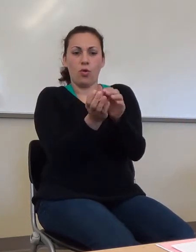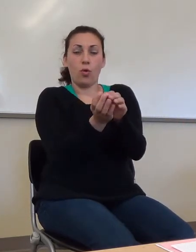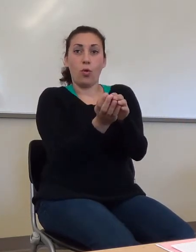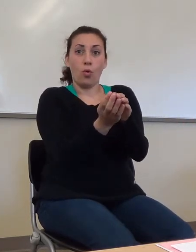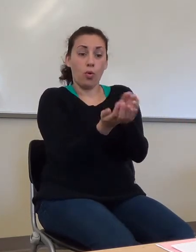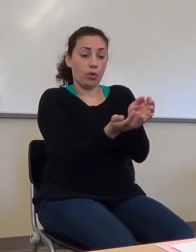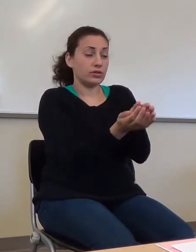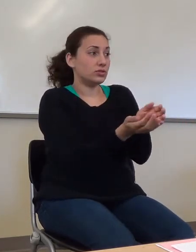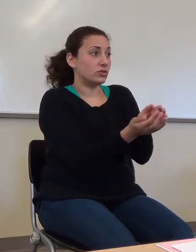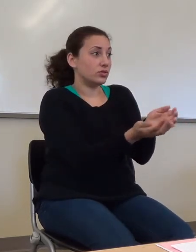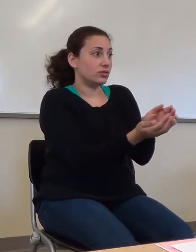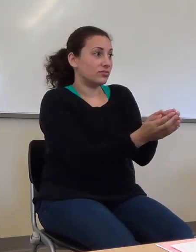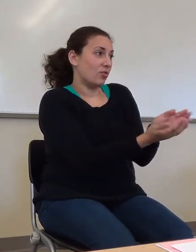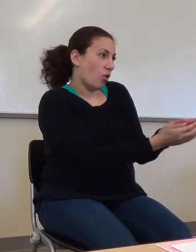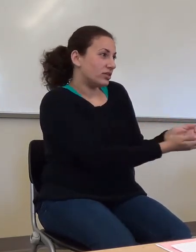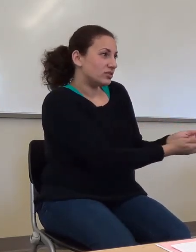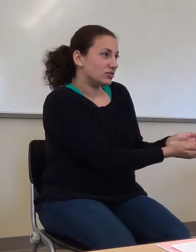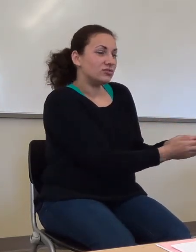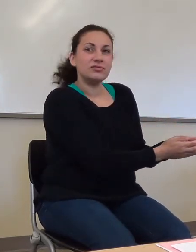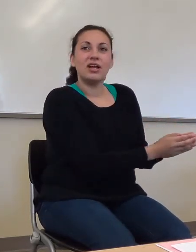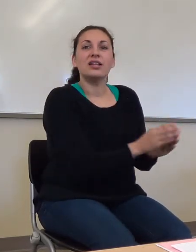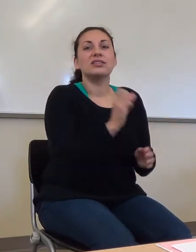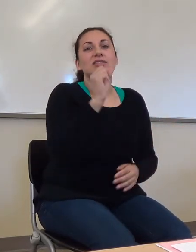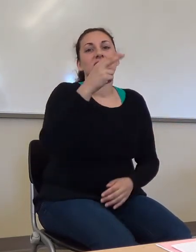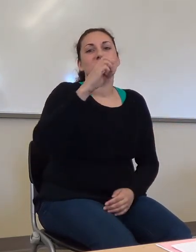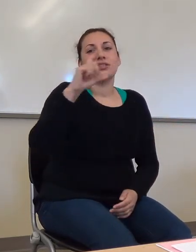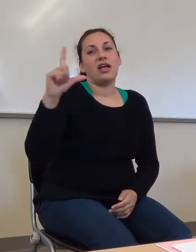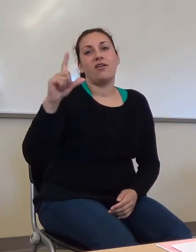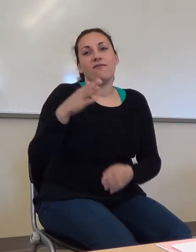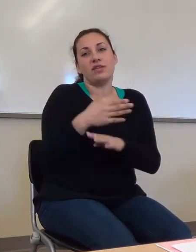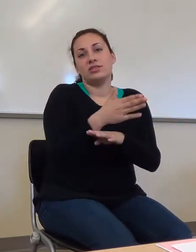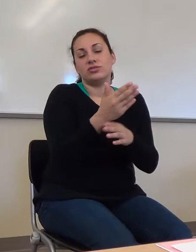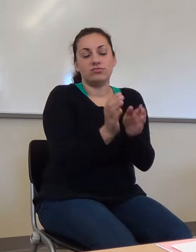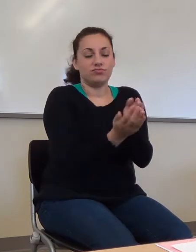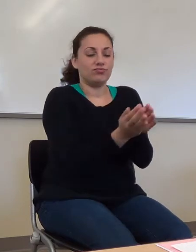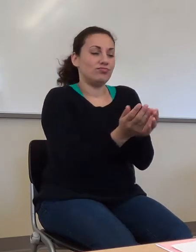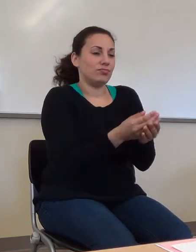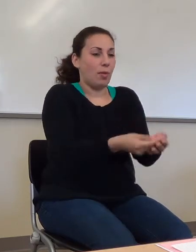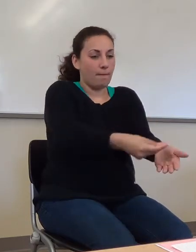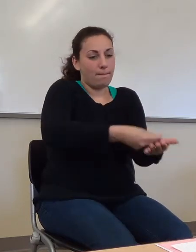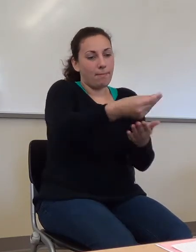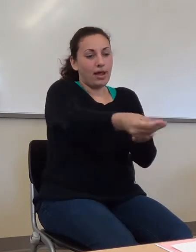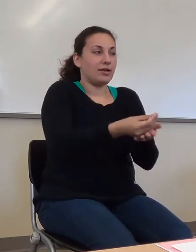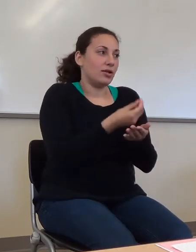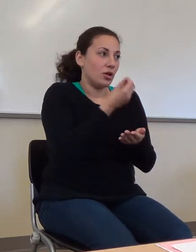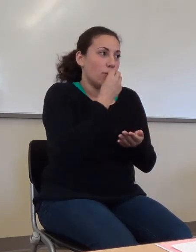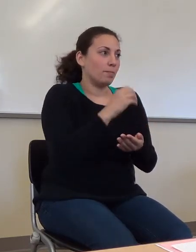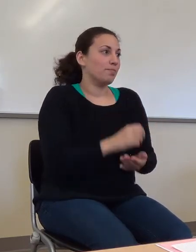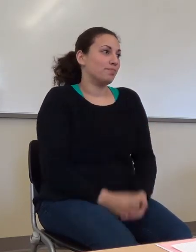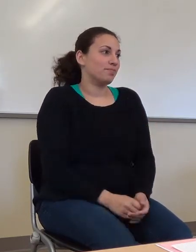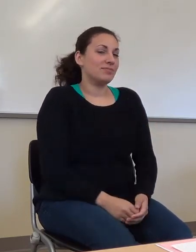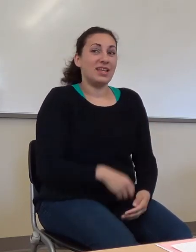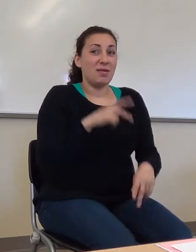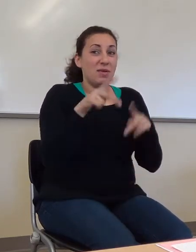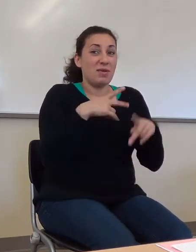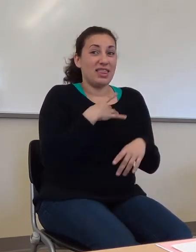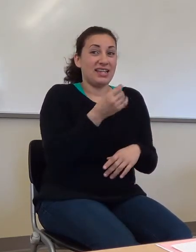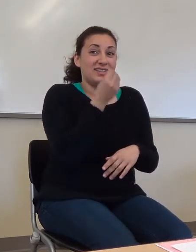It's a shellfish. A little shellfish, yeah. You buy it, you eat them. People like to eat them raw,